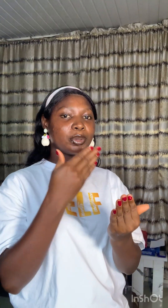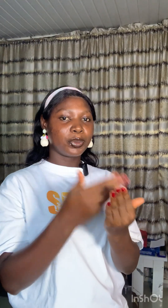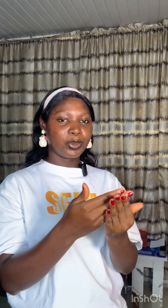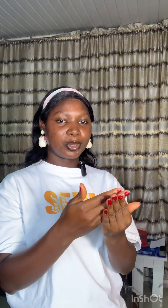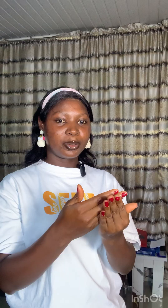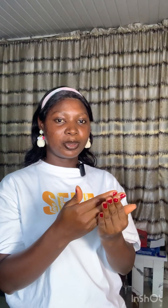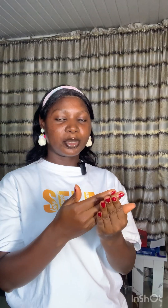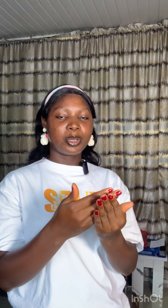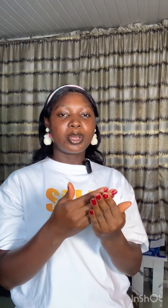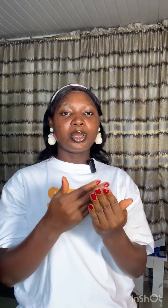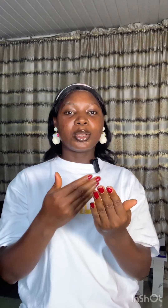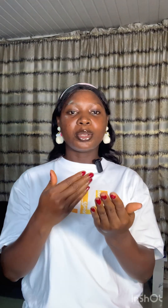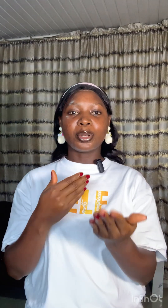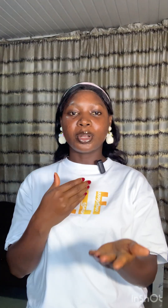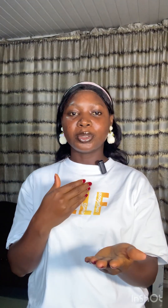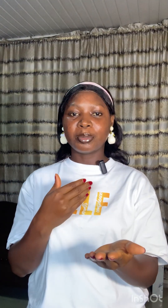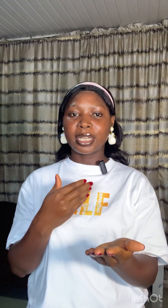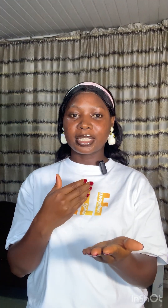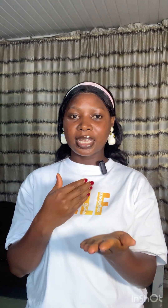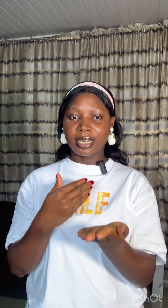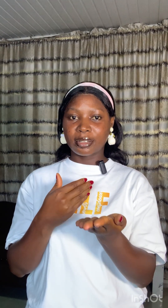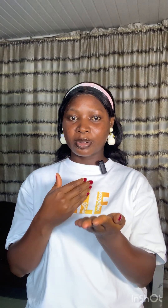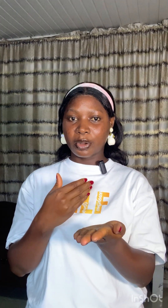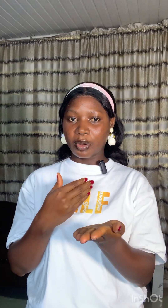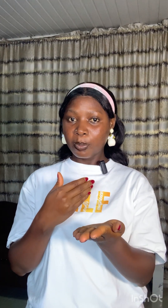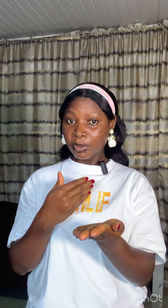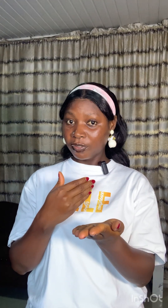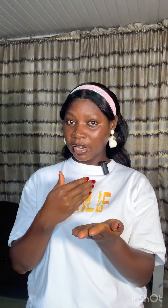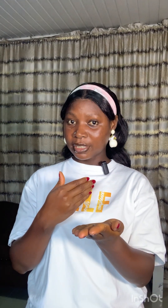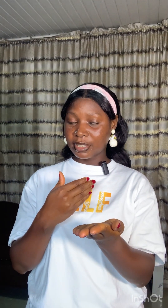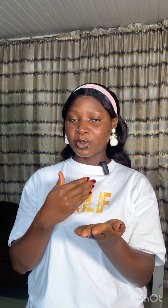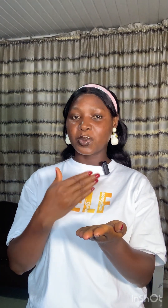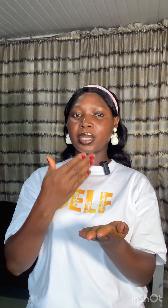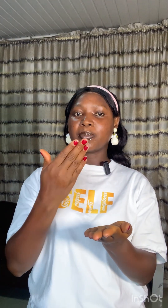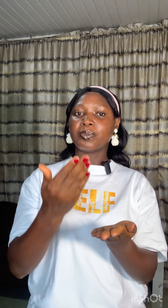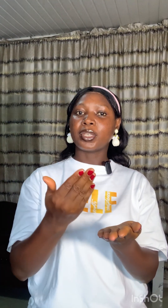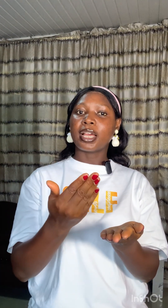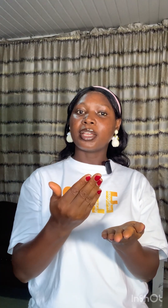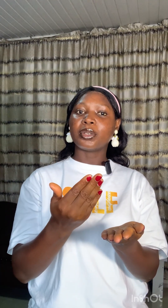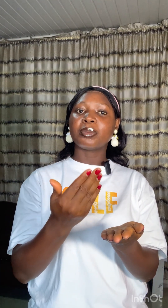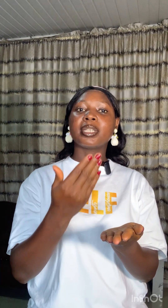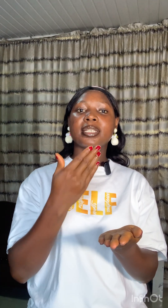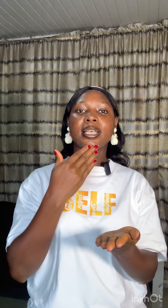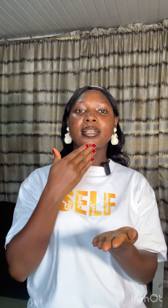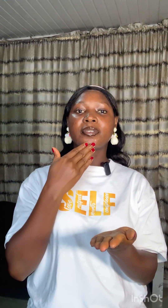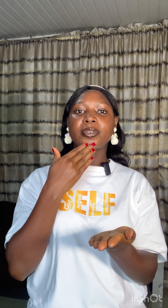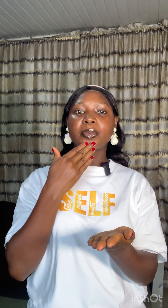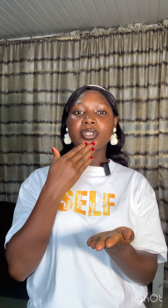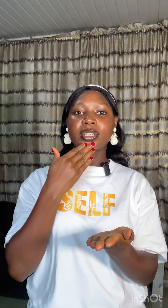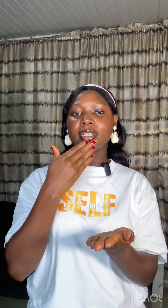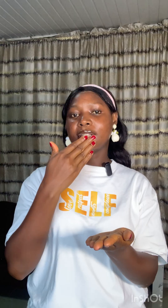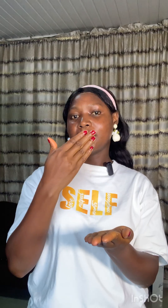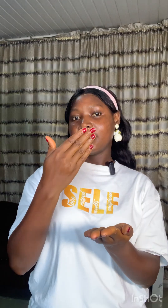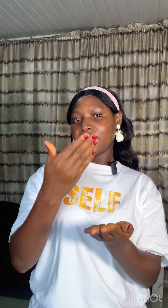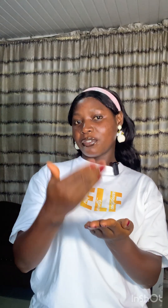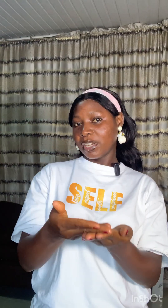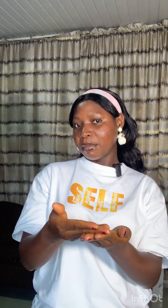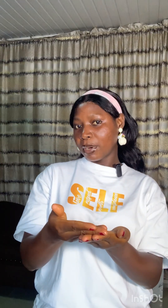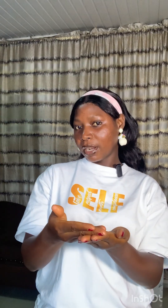good. Your non-dominant hand open flat this way, and your dominant hand from your chin falling back on